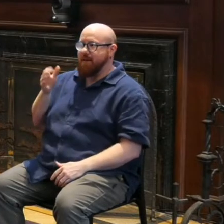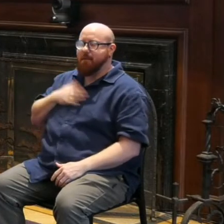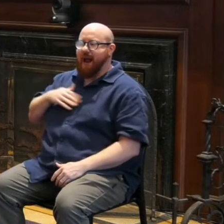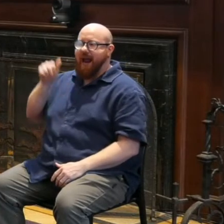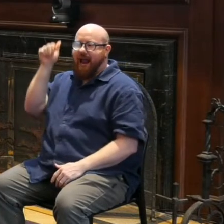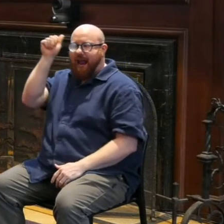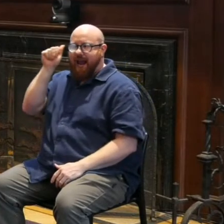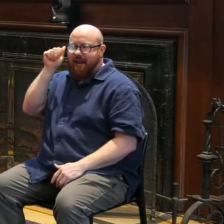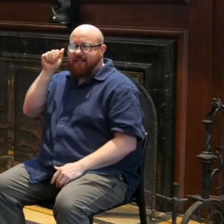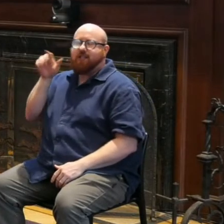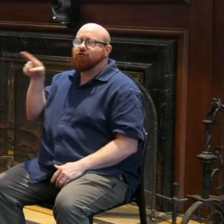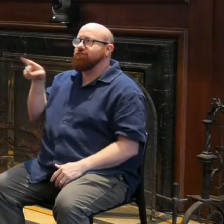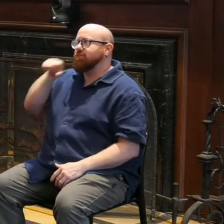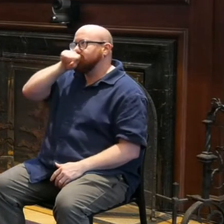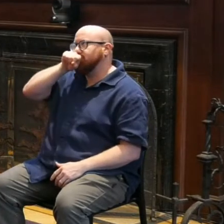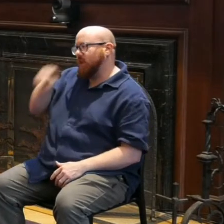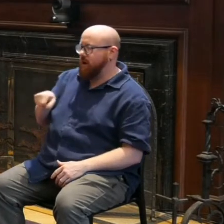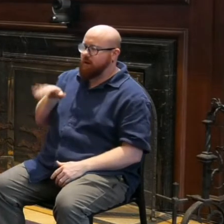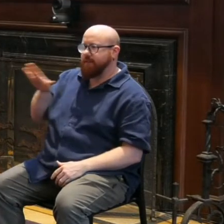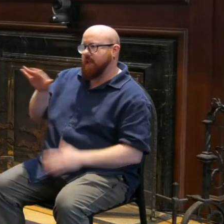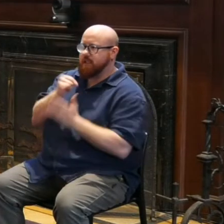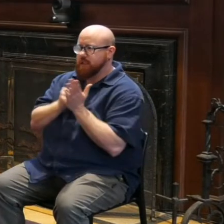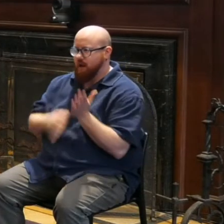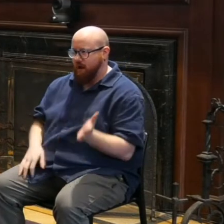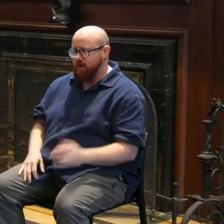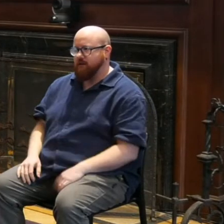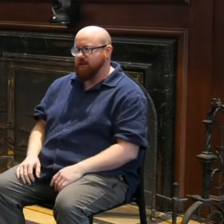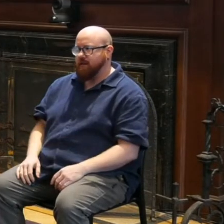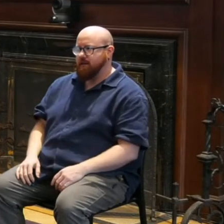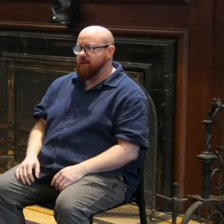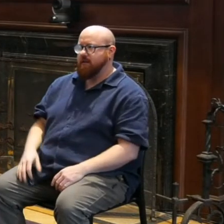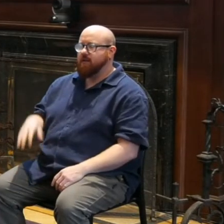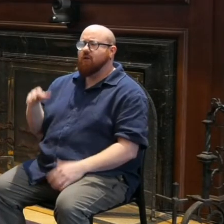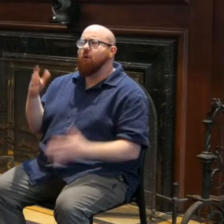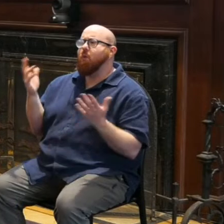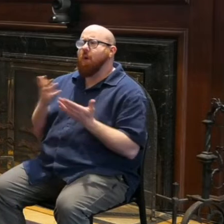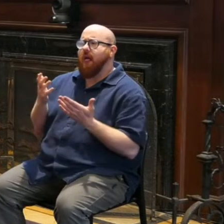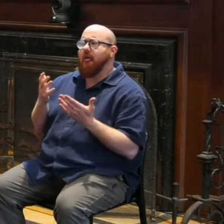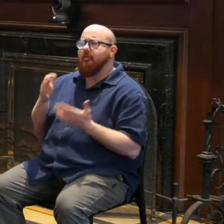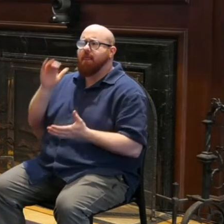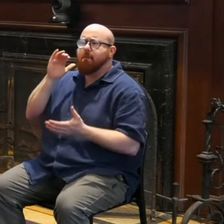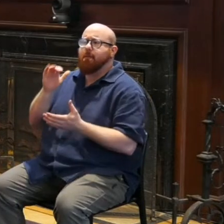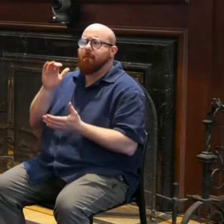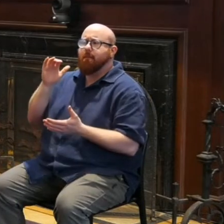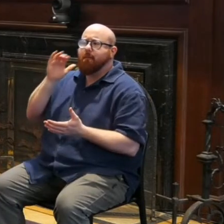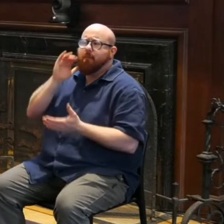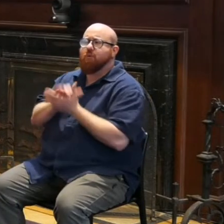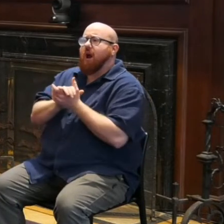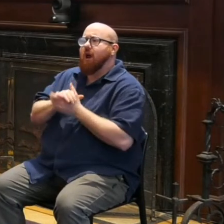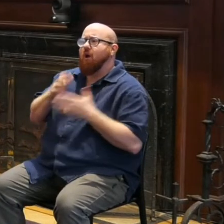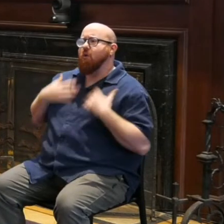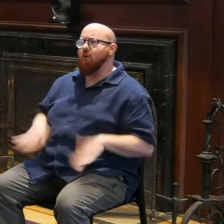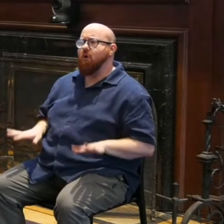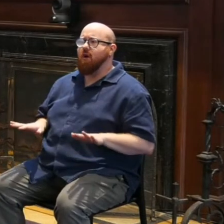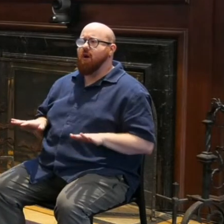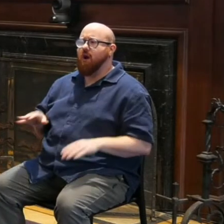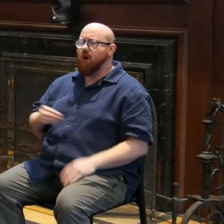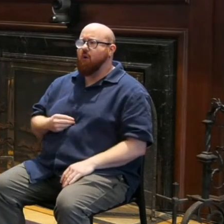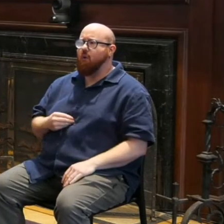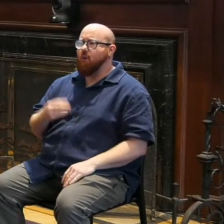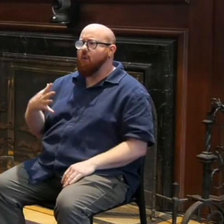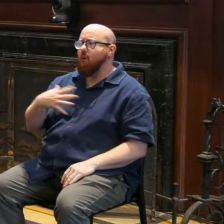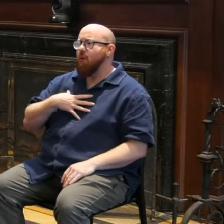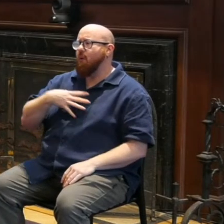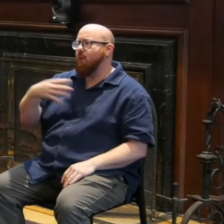with Alfred Dunner. What the bride wore: a white silk jersey gown